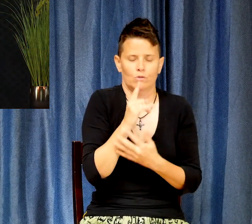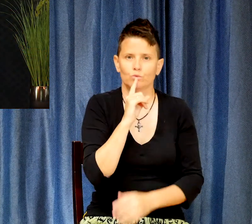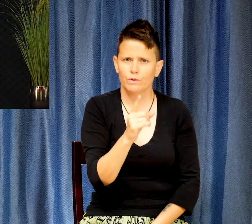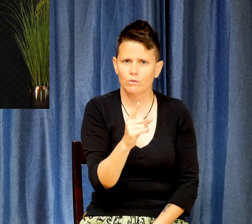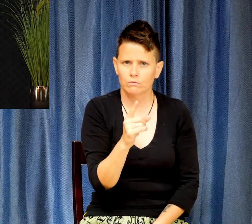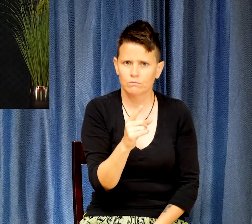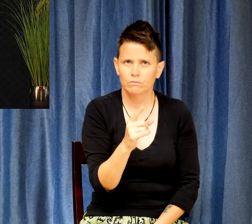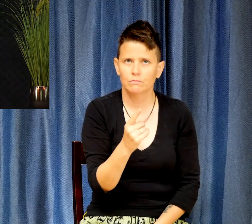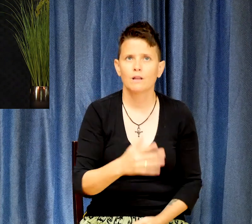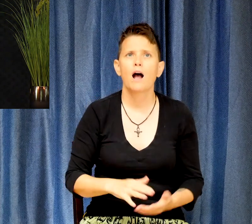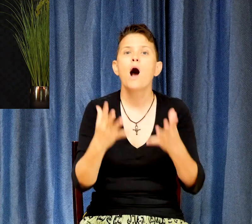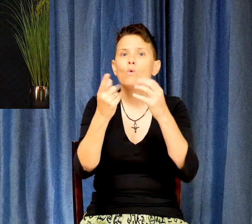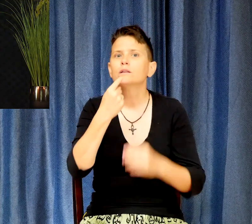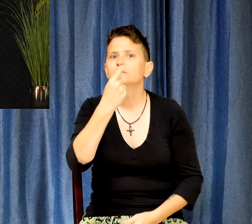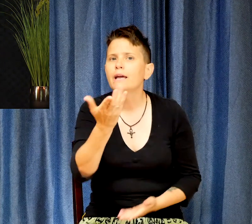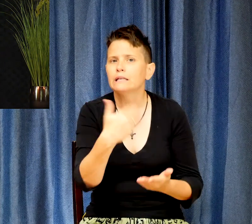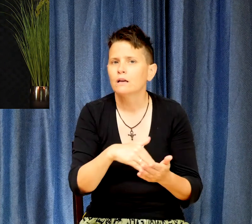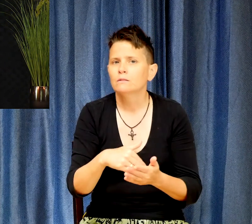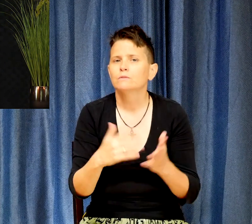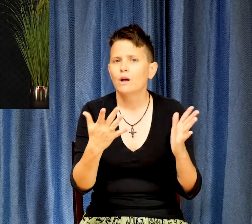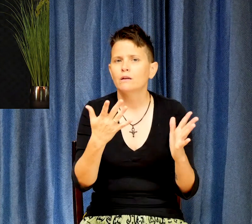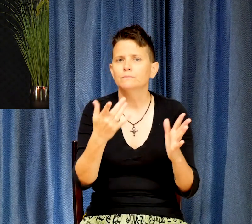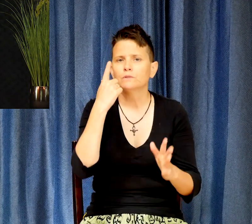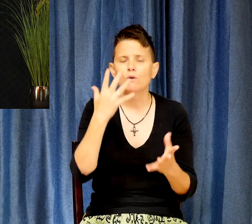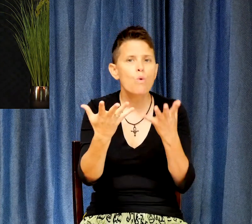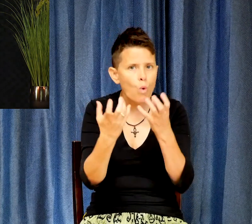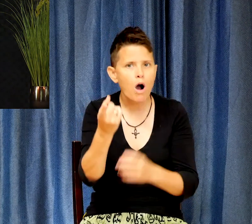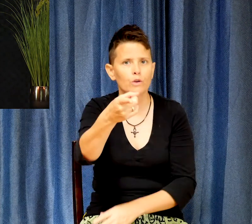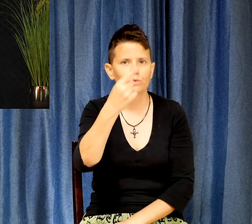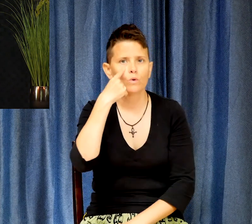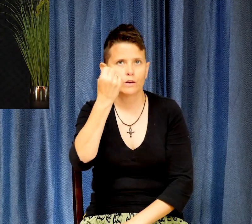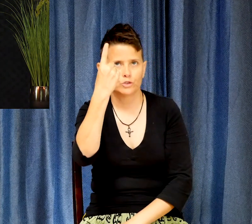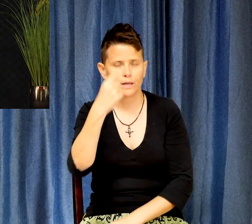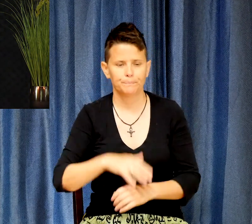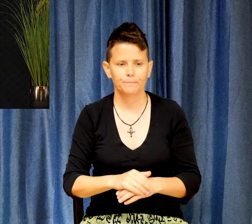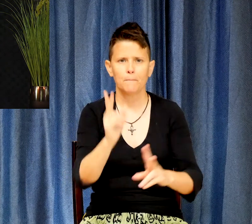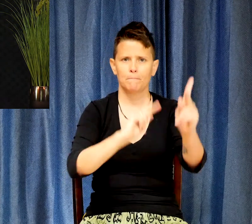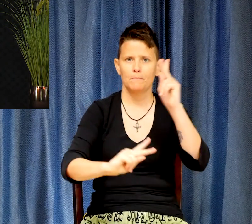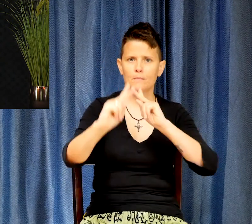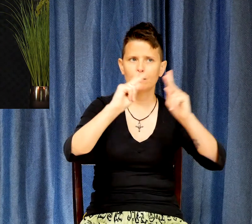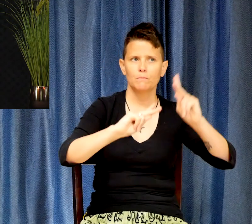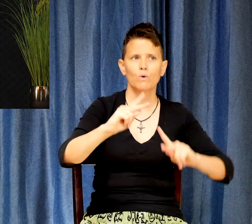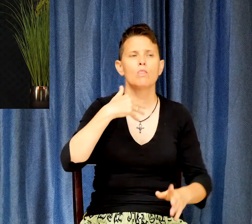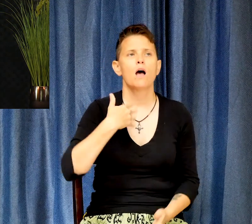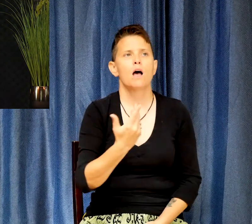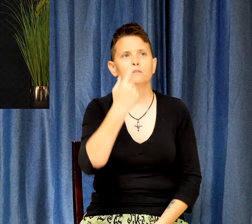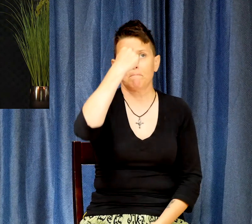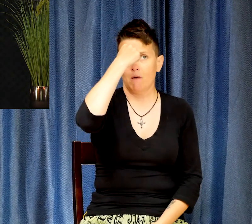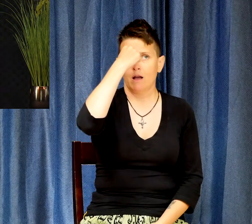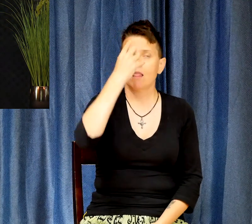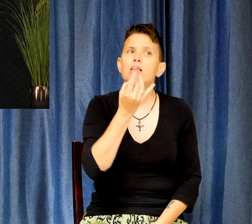I just want to say that again because I want you to really get this. Those whose minds are lighted by the gift